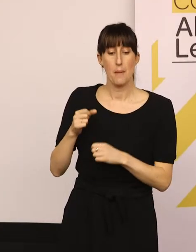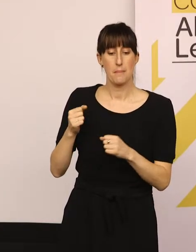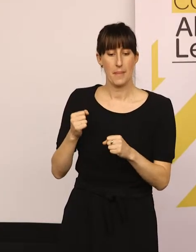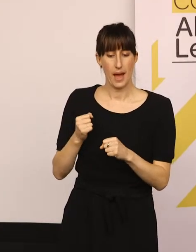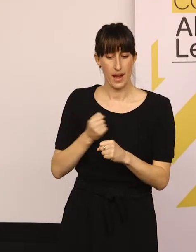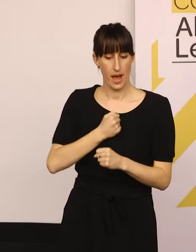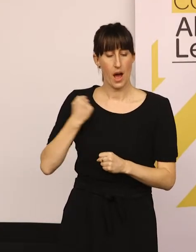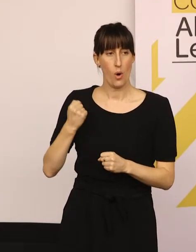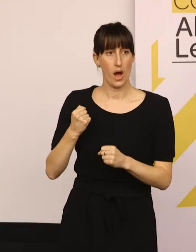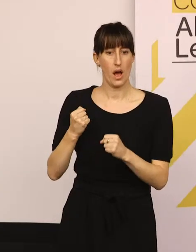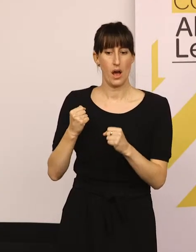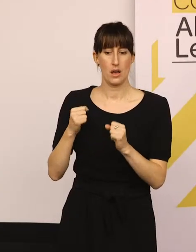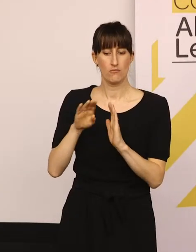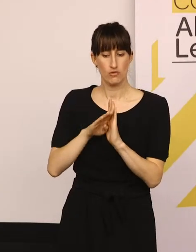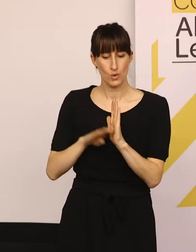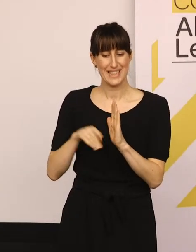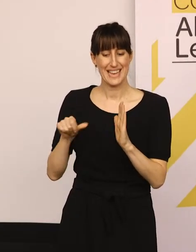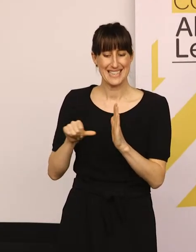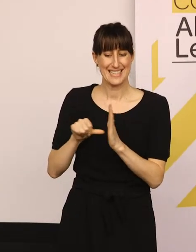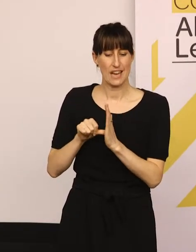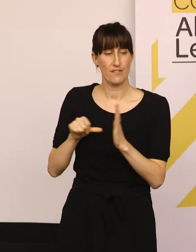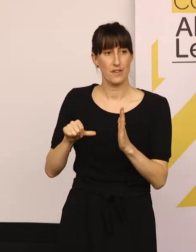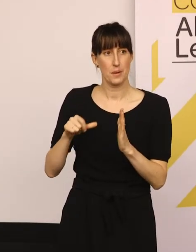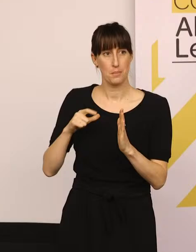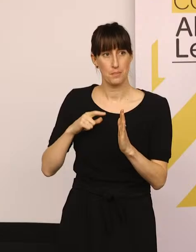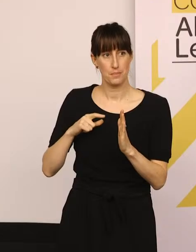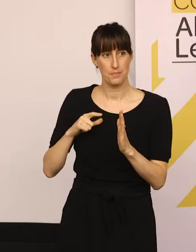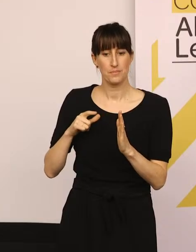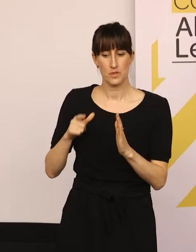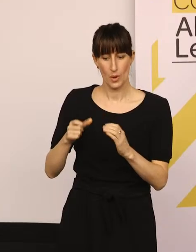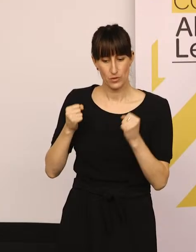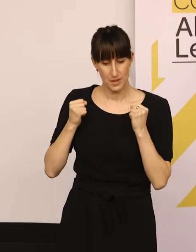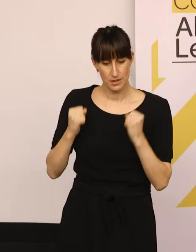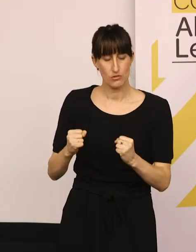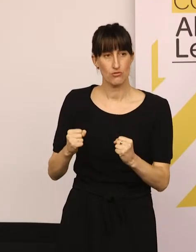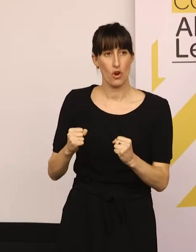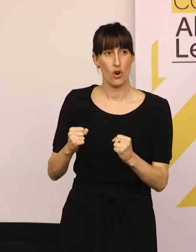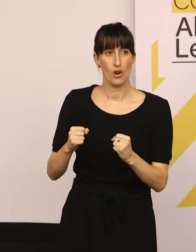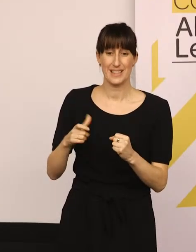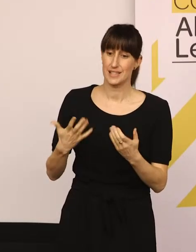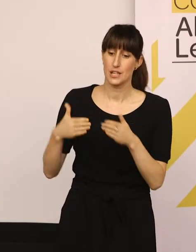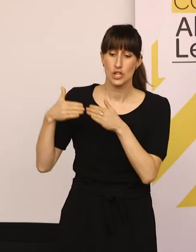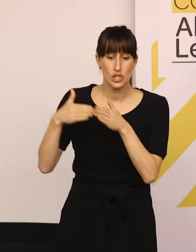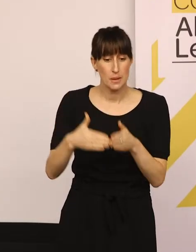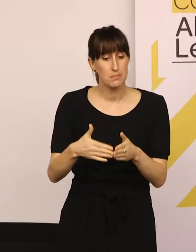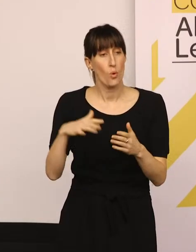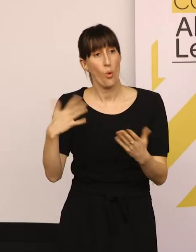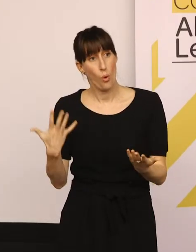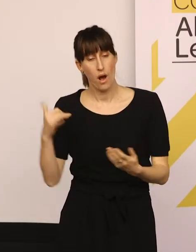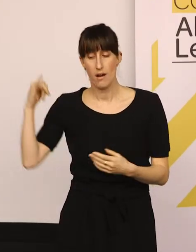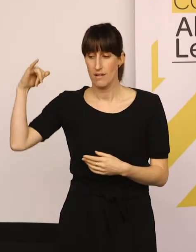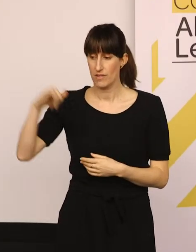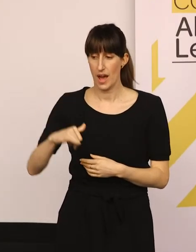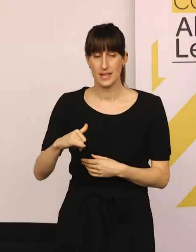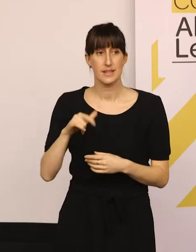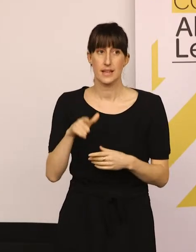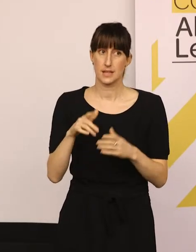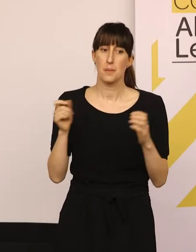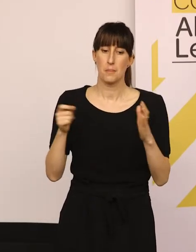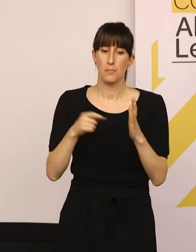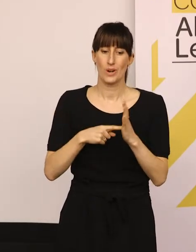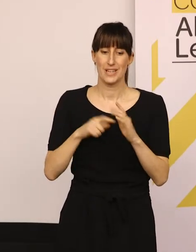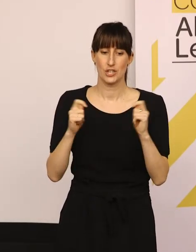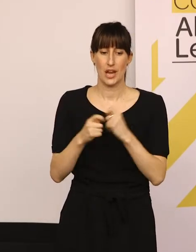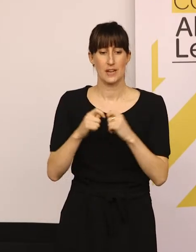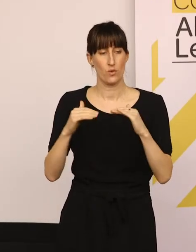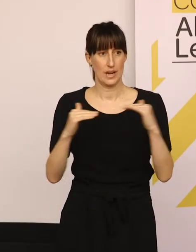airtight. So that relates to people coming in on ships and, of course, by air. So this is one of the important changes that we are making